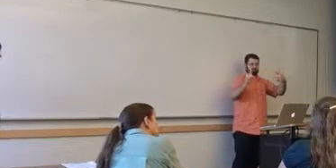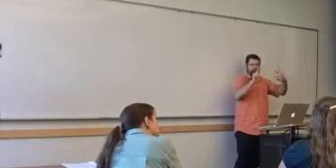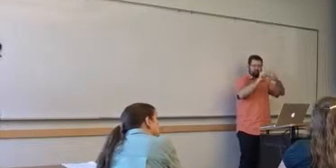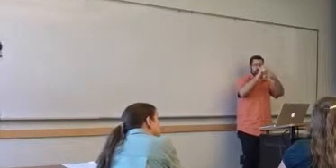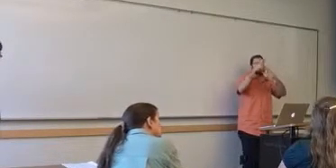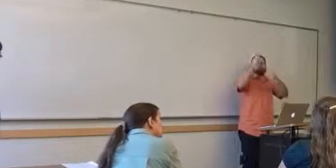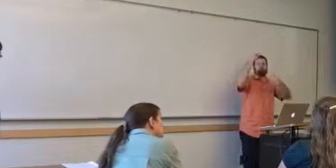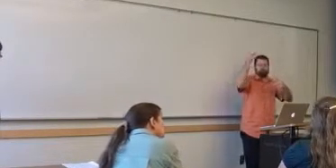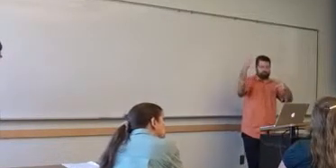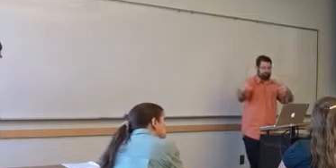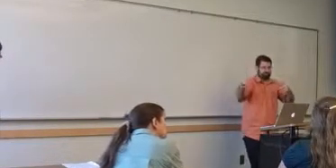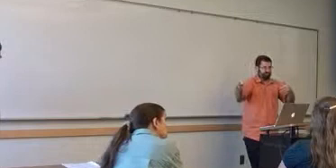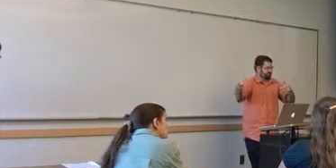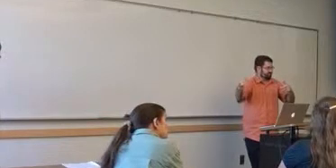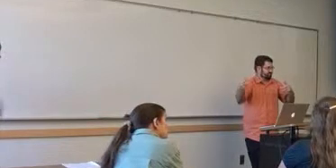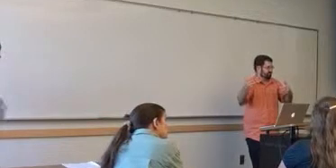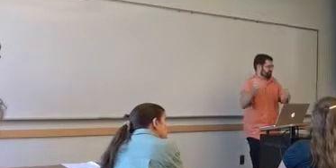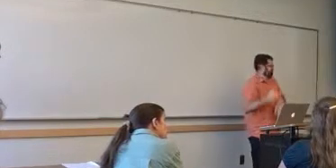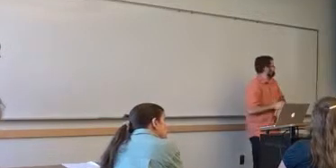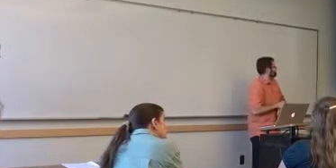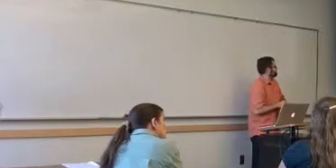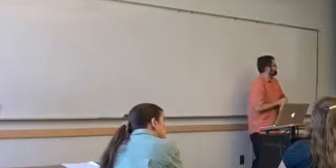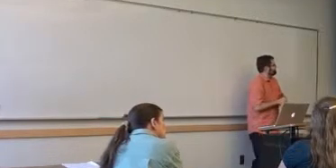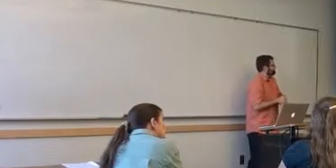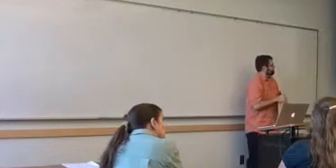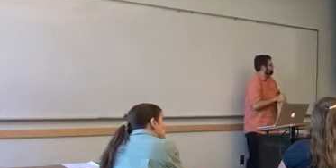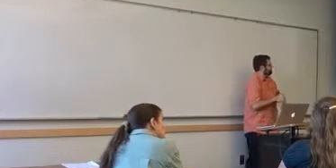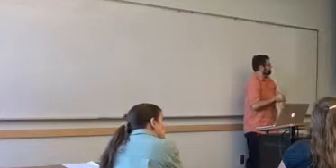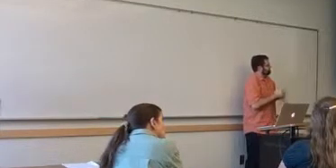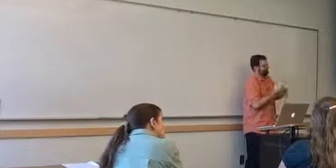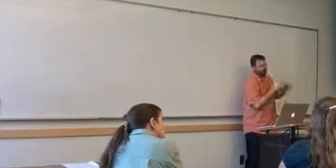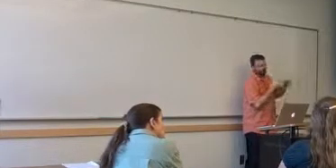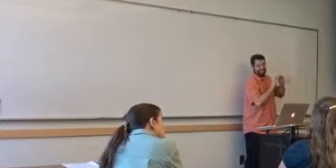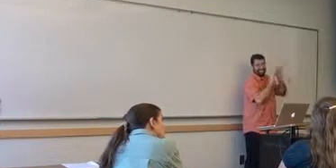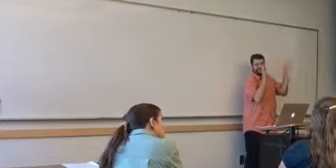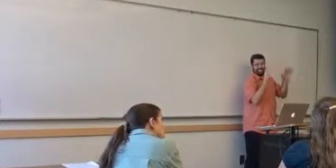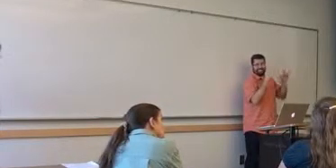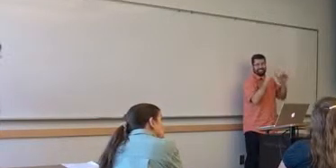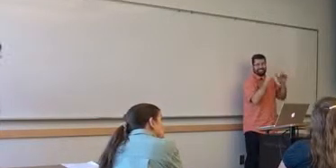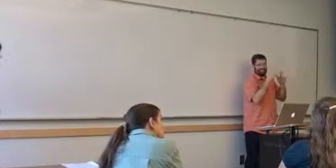So you can show this happening, representing the car and the person, and show that. You know,